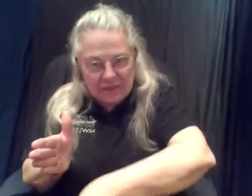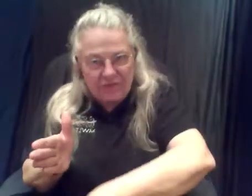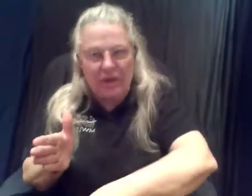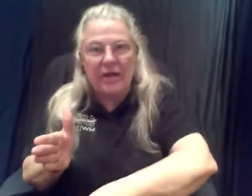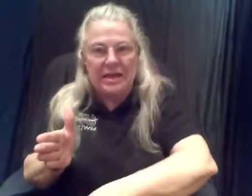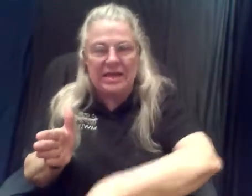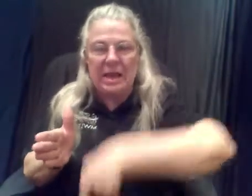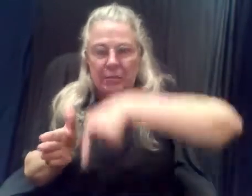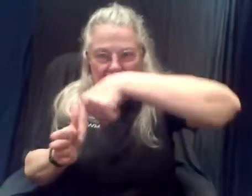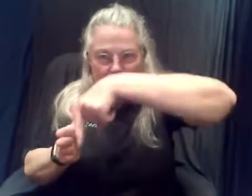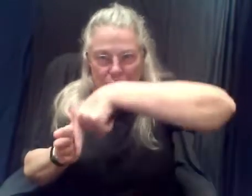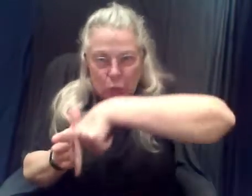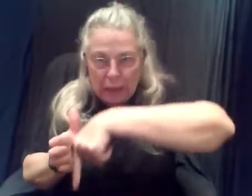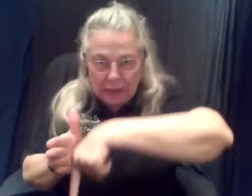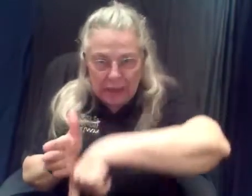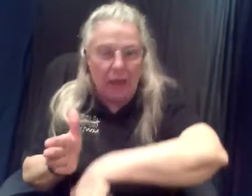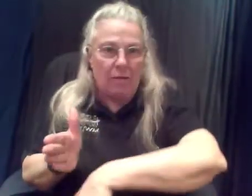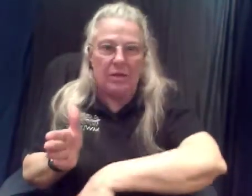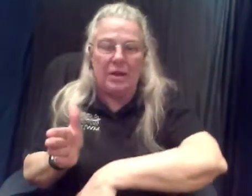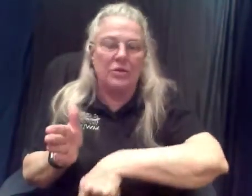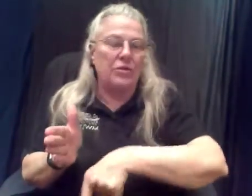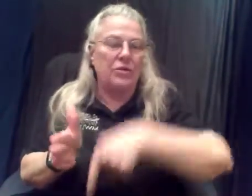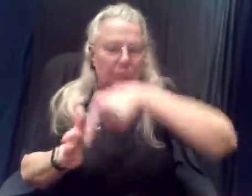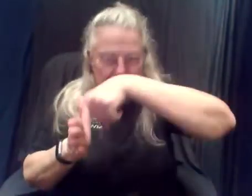very deep. It goes way down into